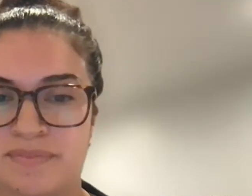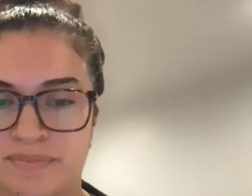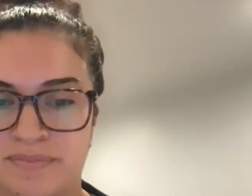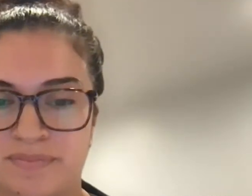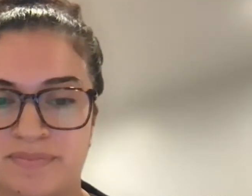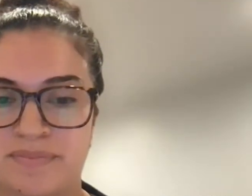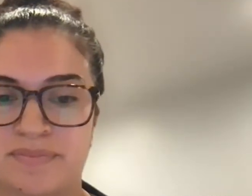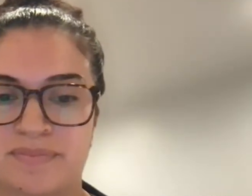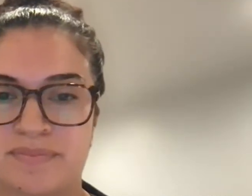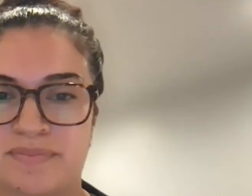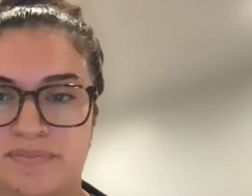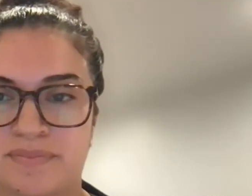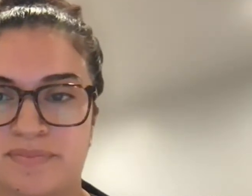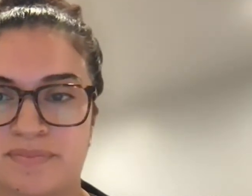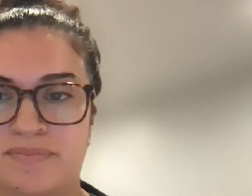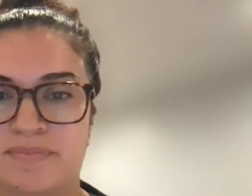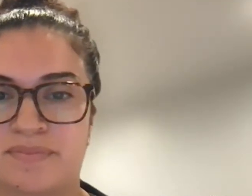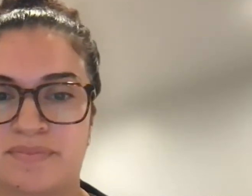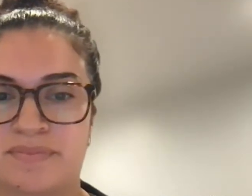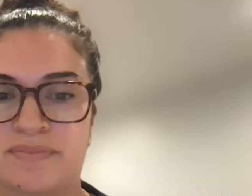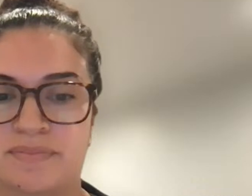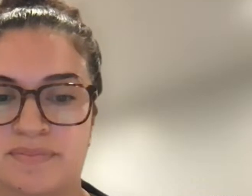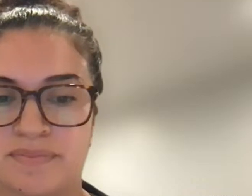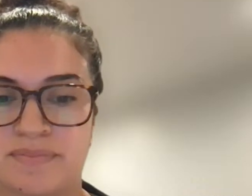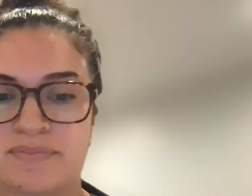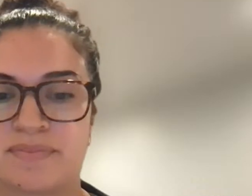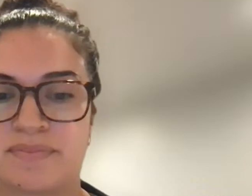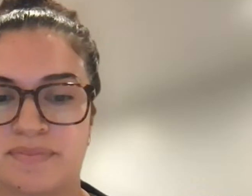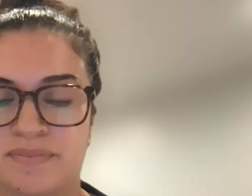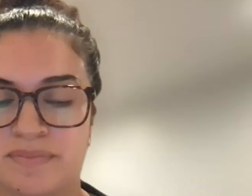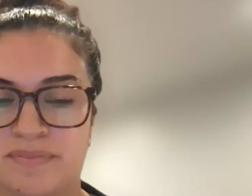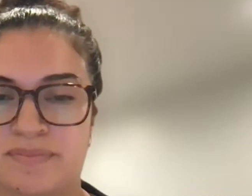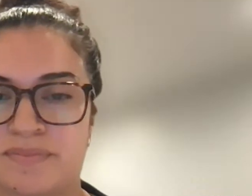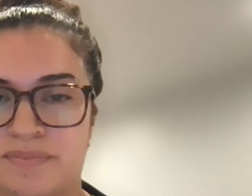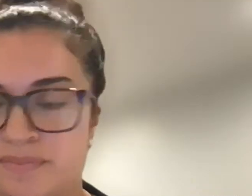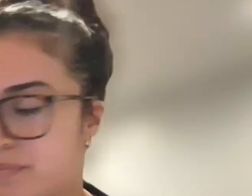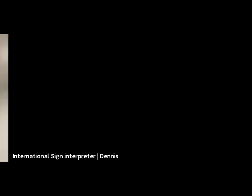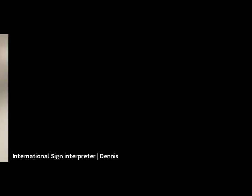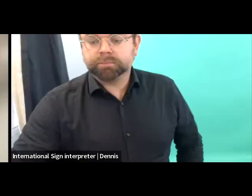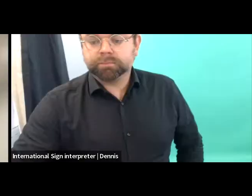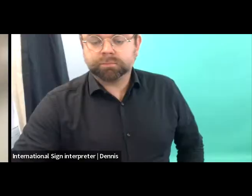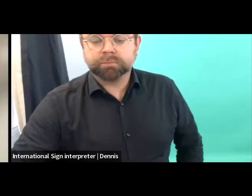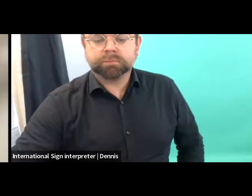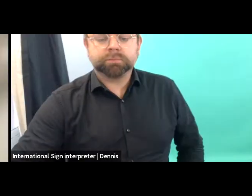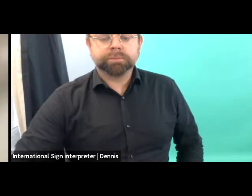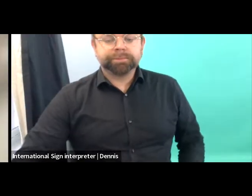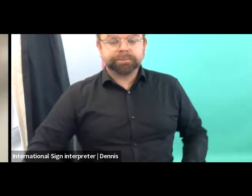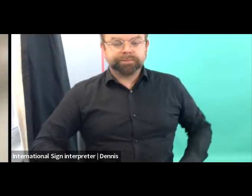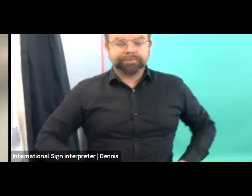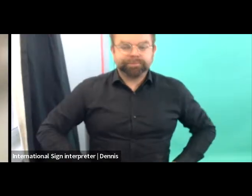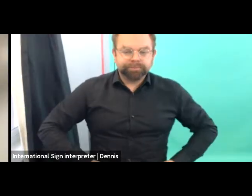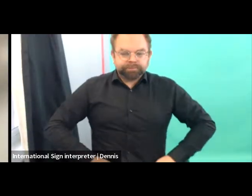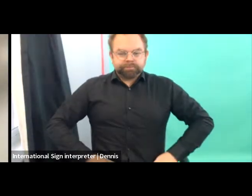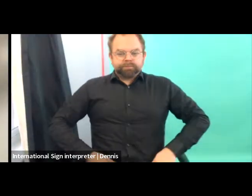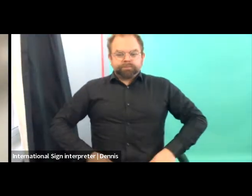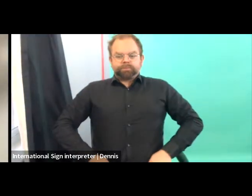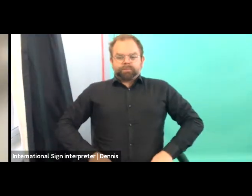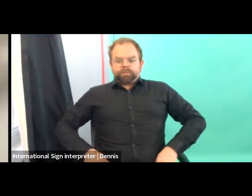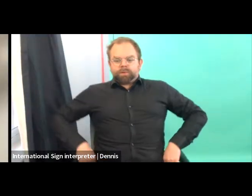there, because there might be questions that you've had in your mind that you'd like to, that have already been asked. And so the answers will be there for everyone to